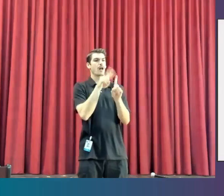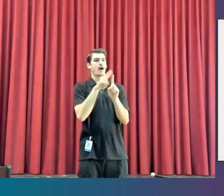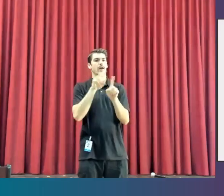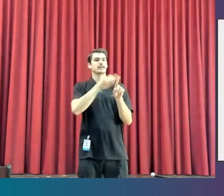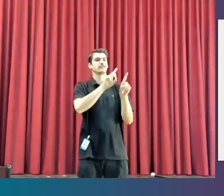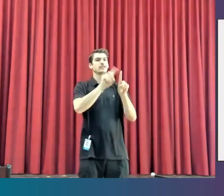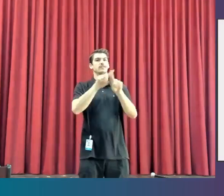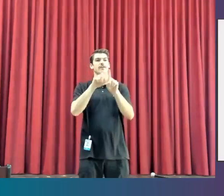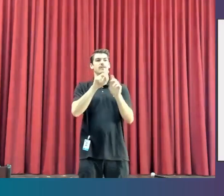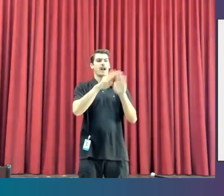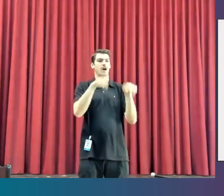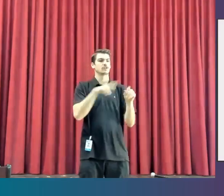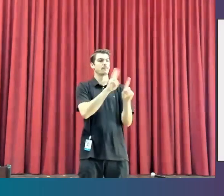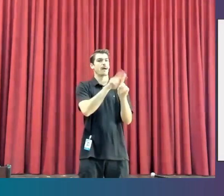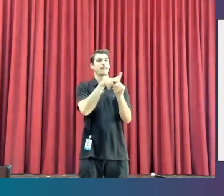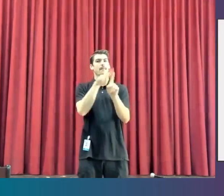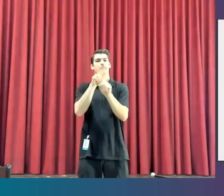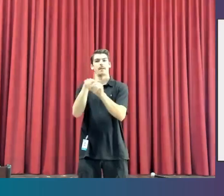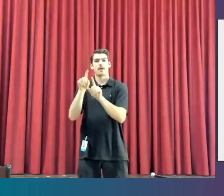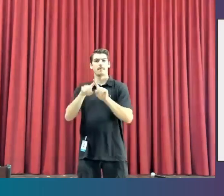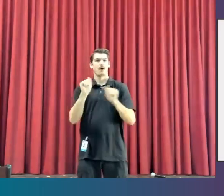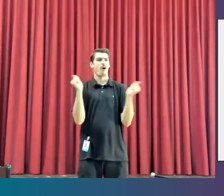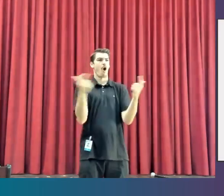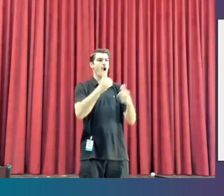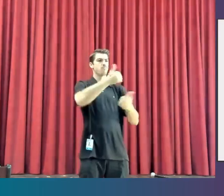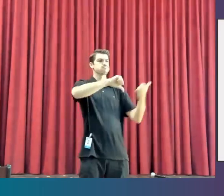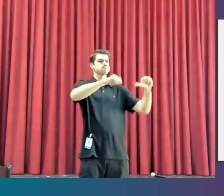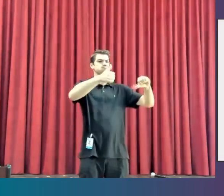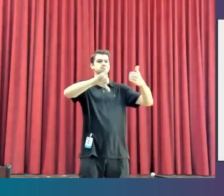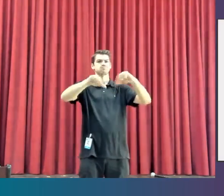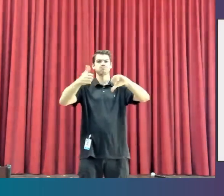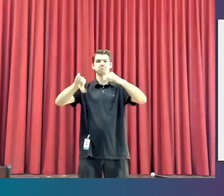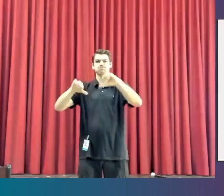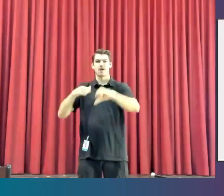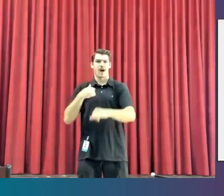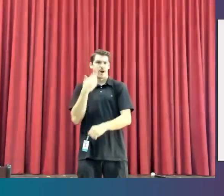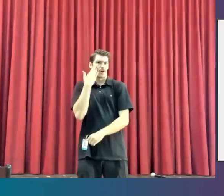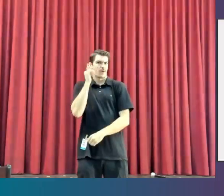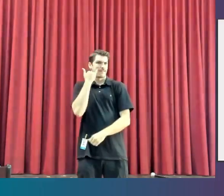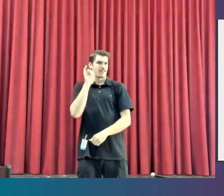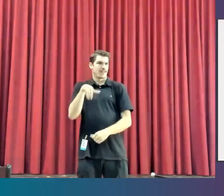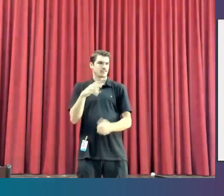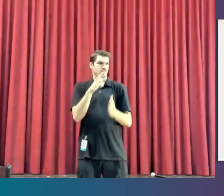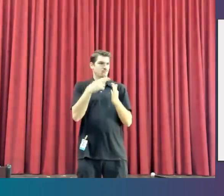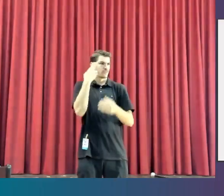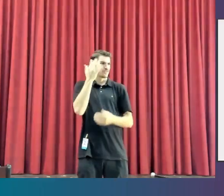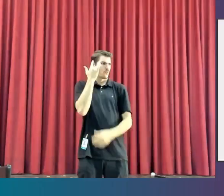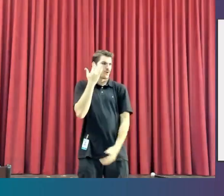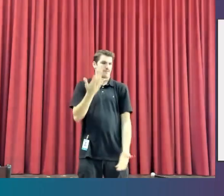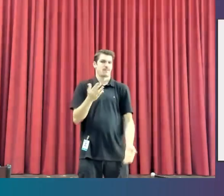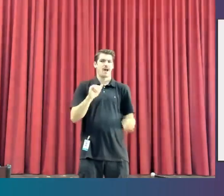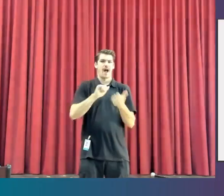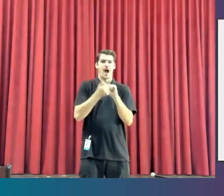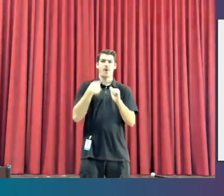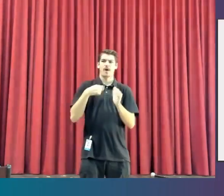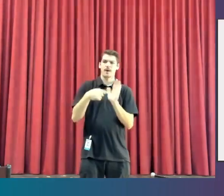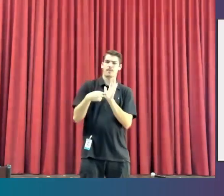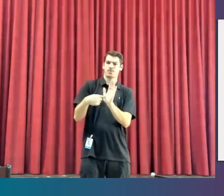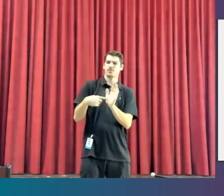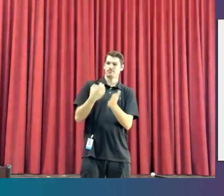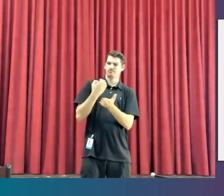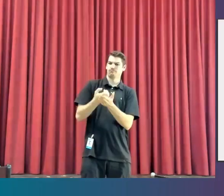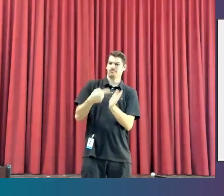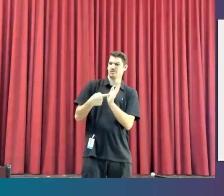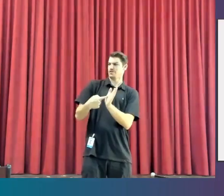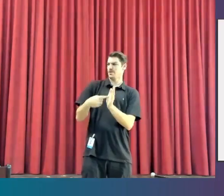properties, but I'm not getting accepted, and I don't know if that's the reason why. How would I be able to prove that, right? I'm